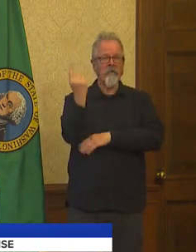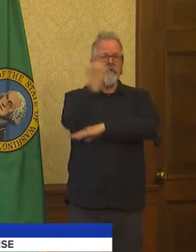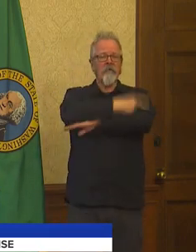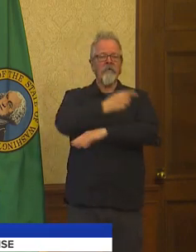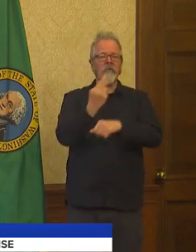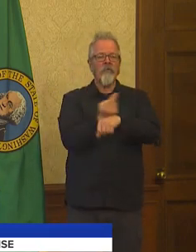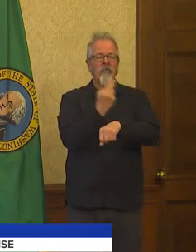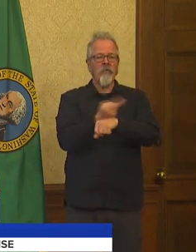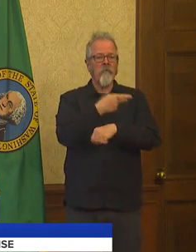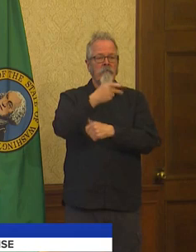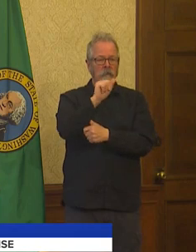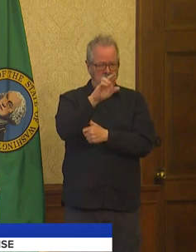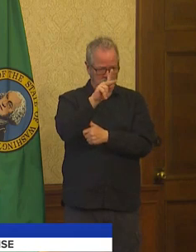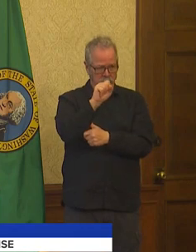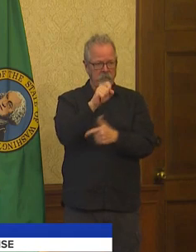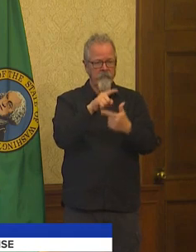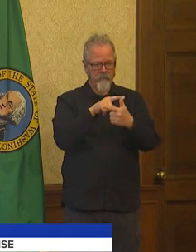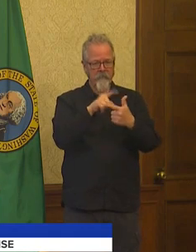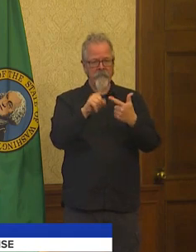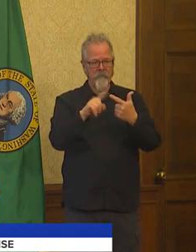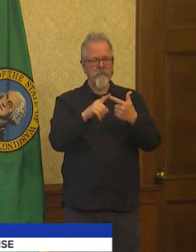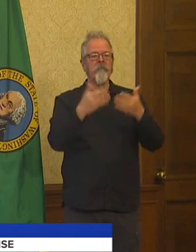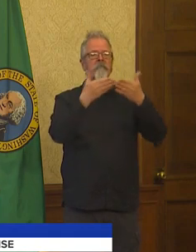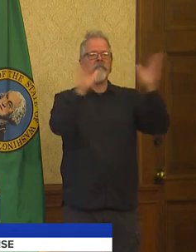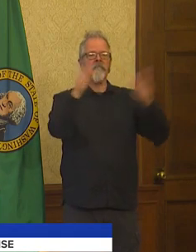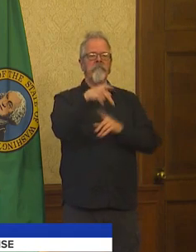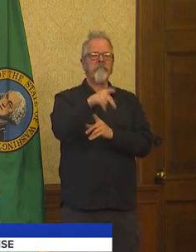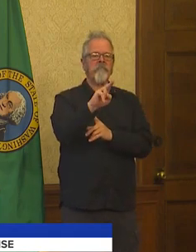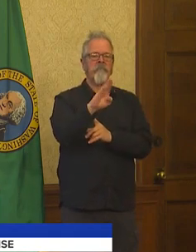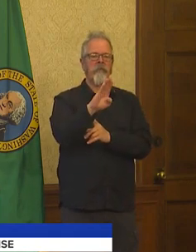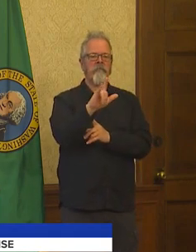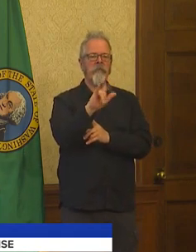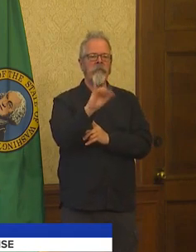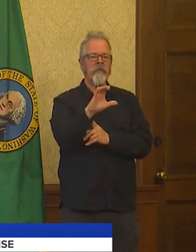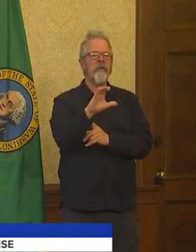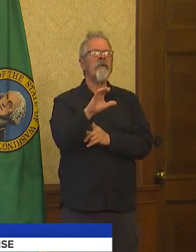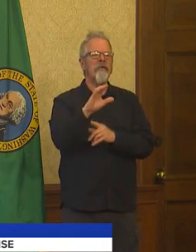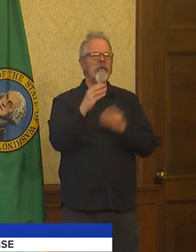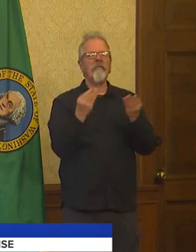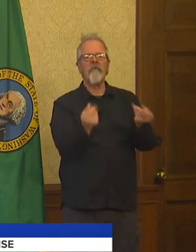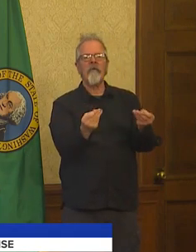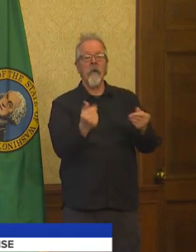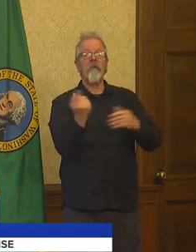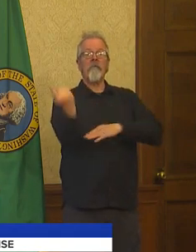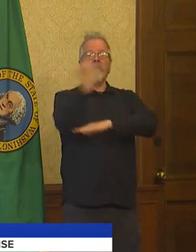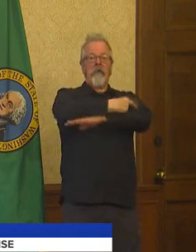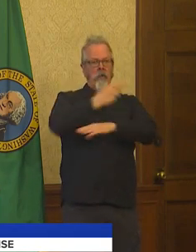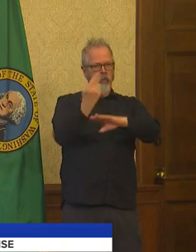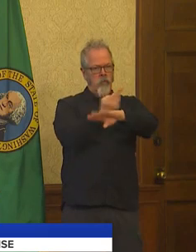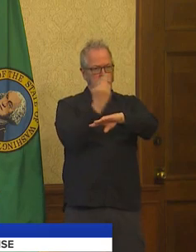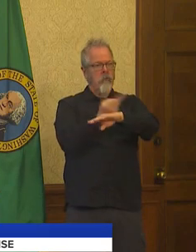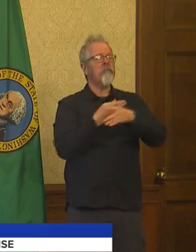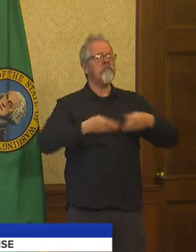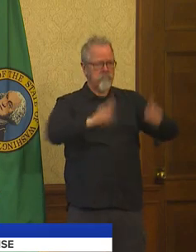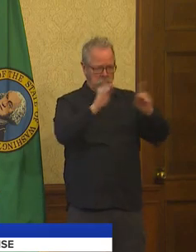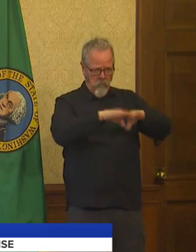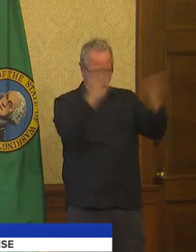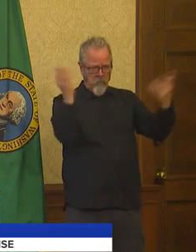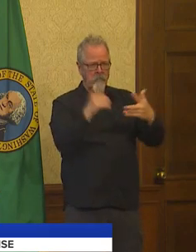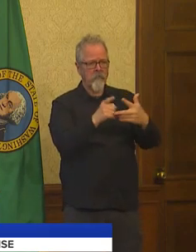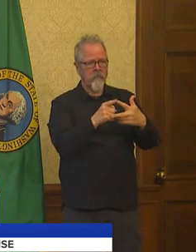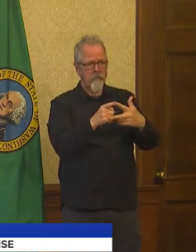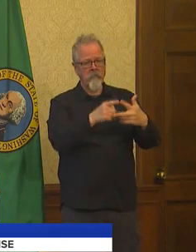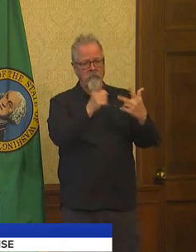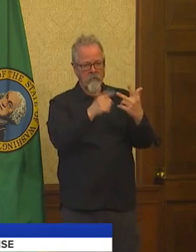as well. Now we do know that all of these activities do need to be done with appropriate social